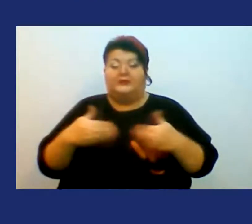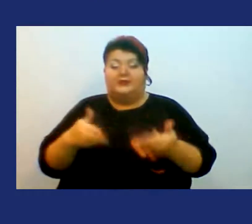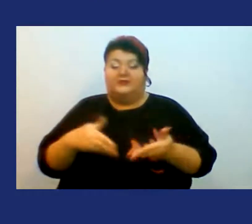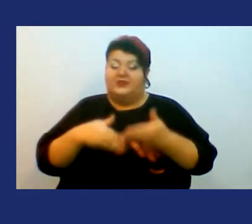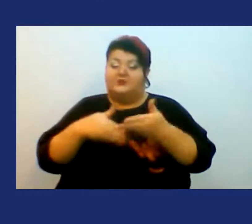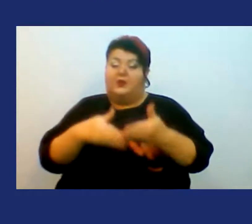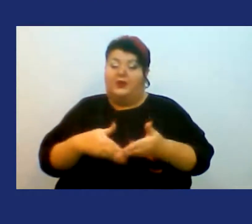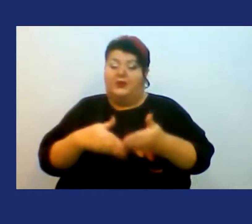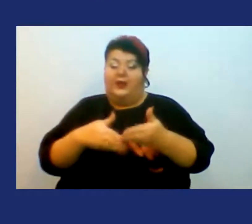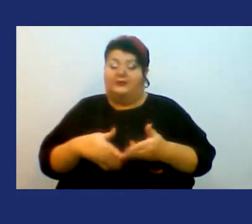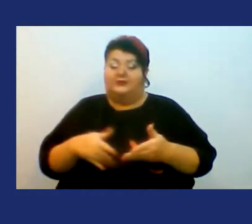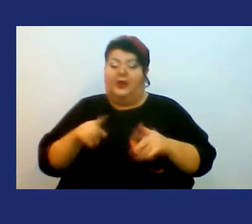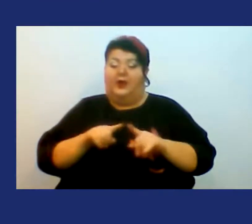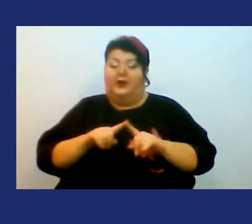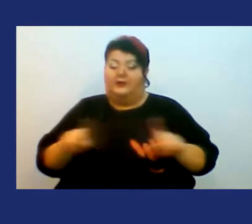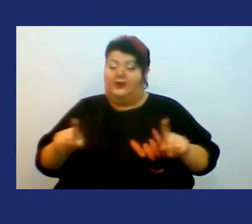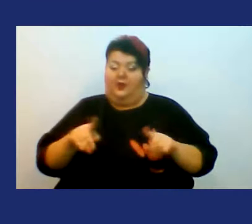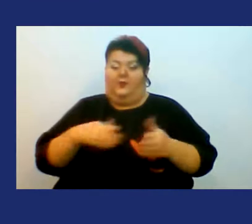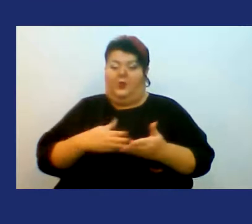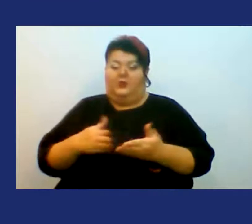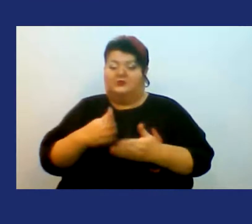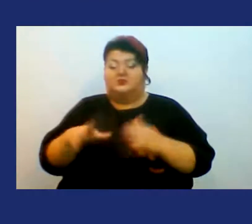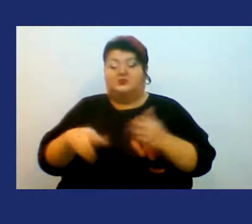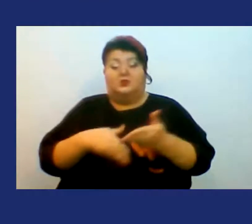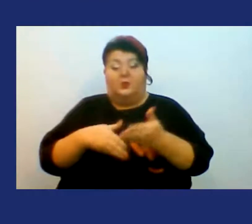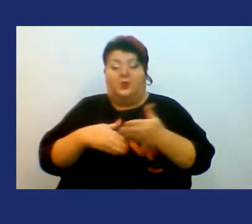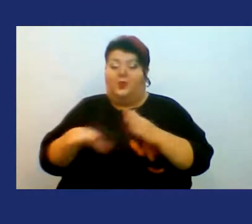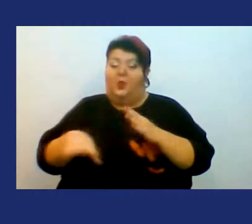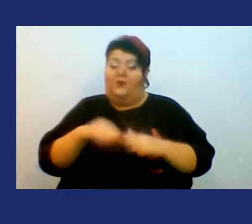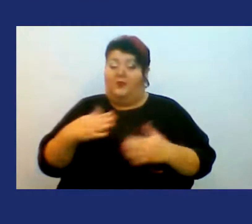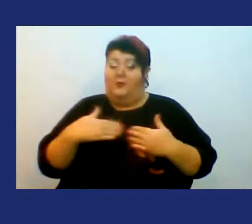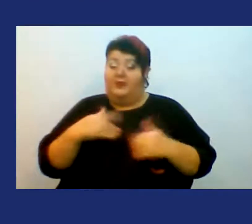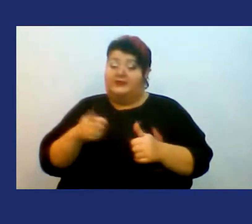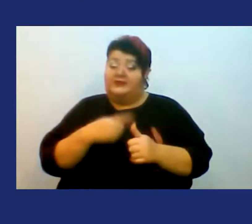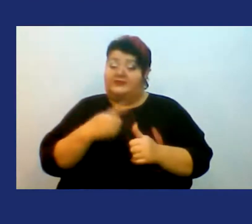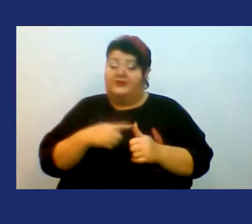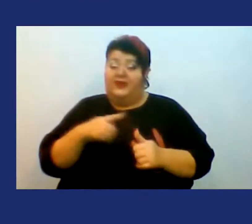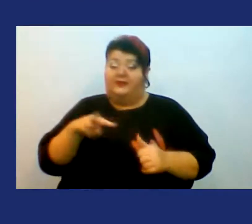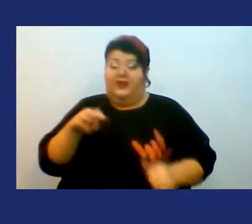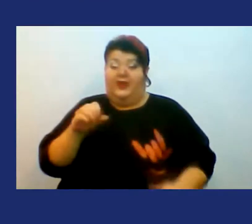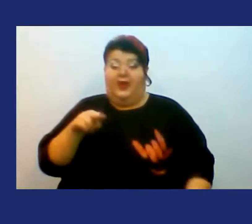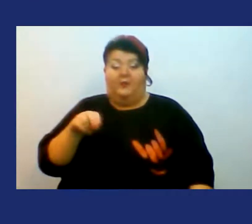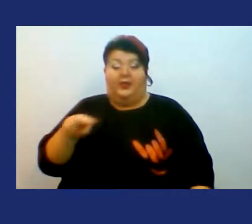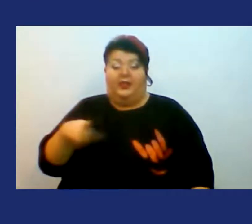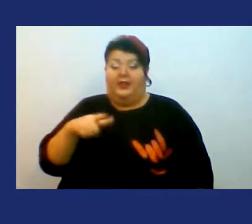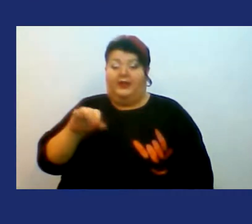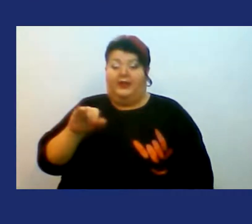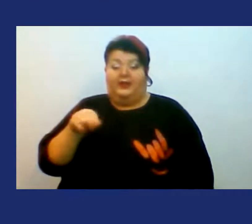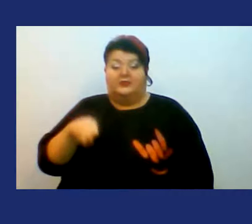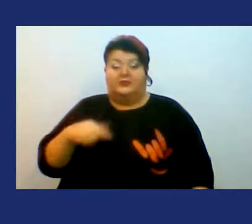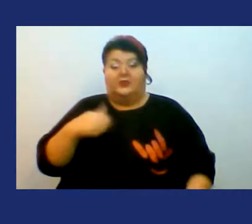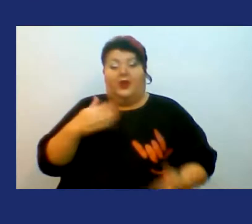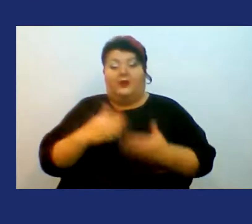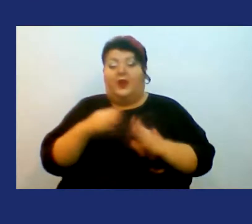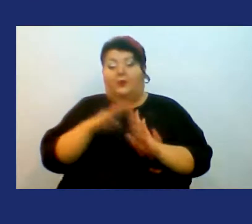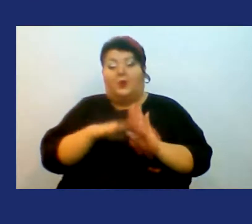in Ukraine. My co-moderator today is IFES's legal advisor, Elisa, who you just heard from. Over